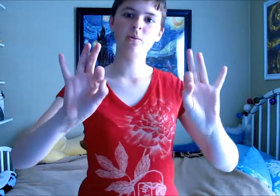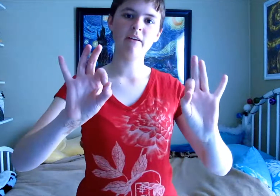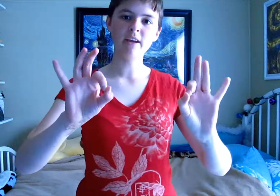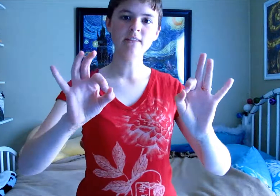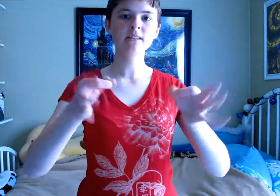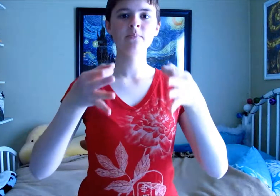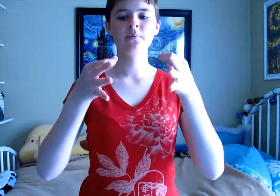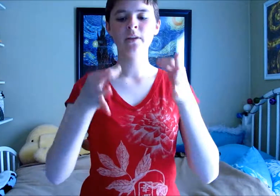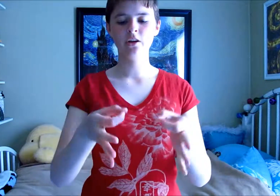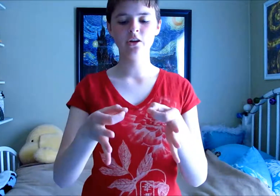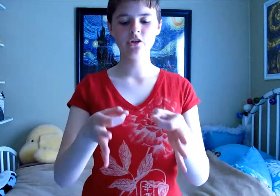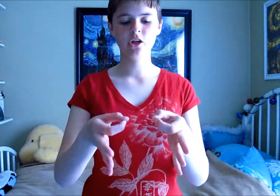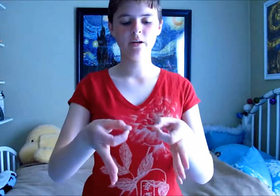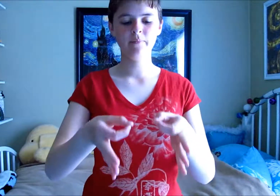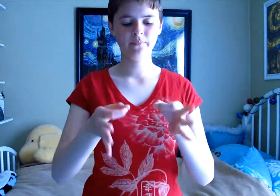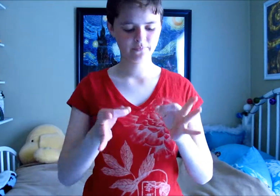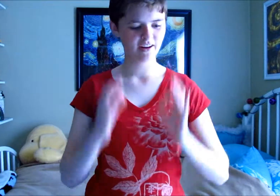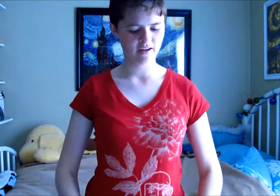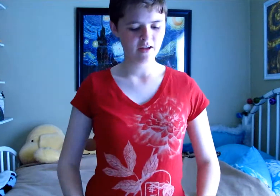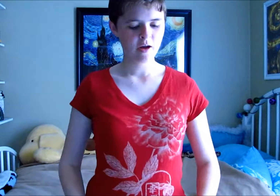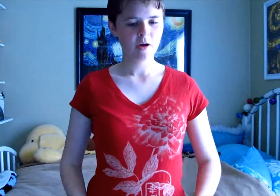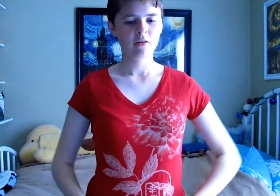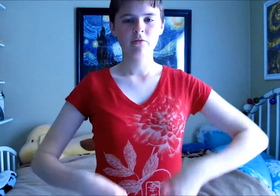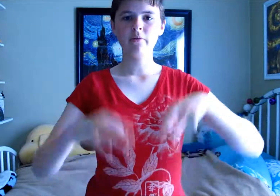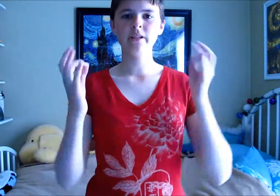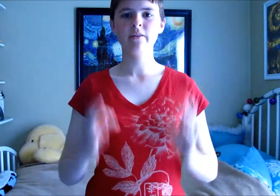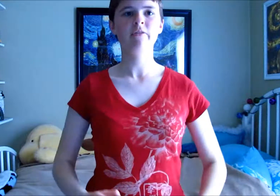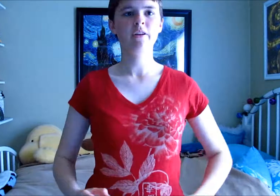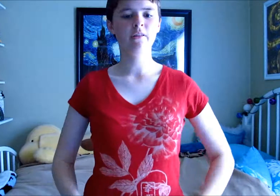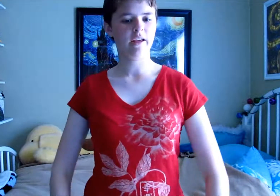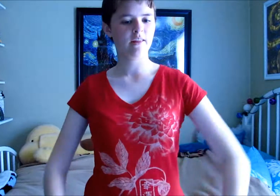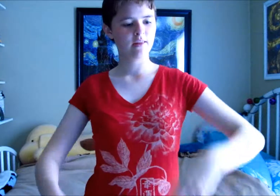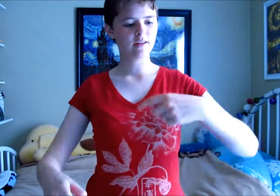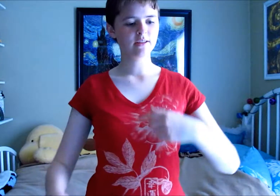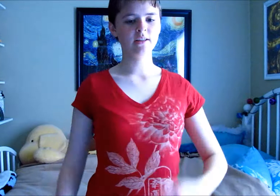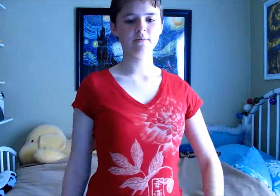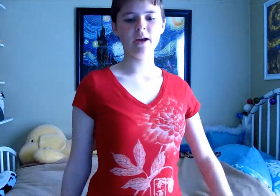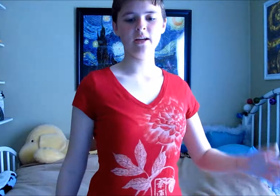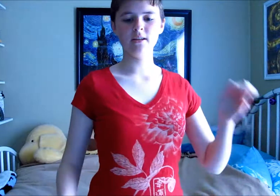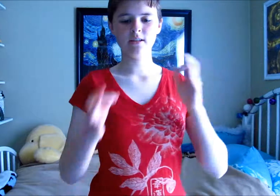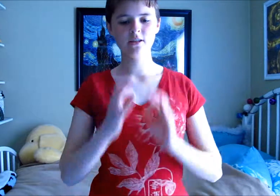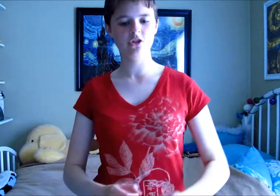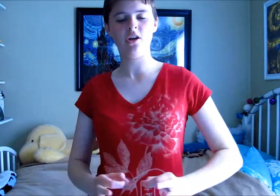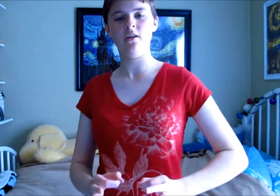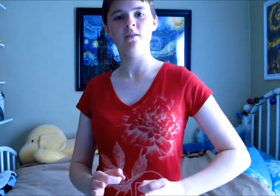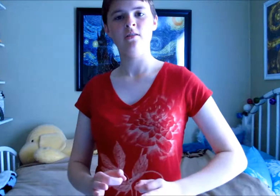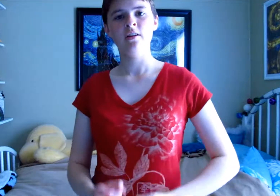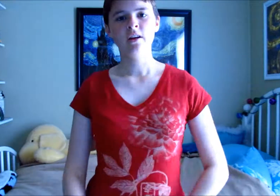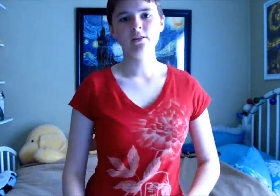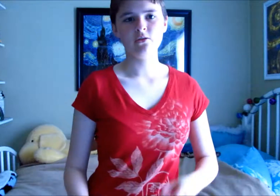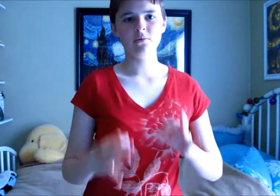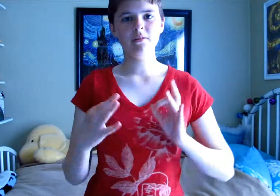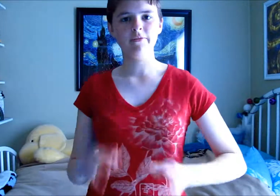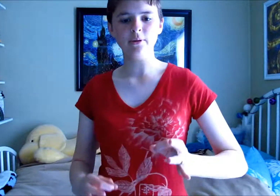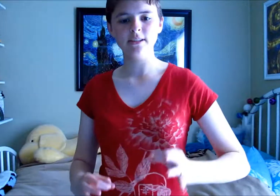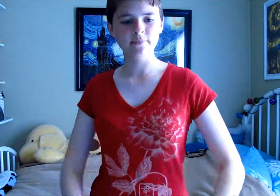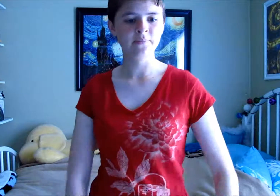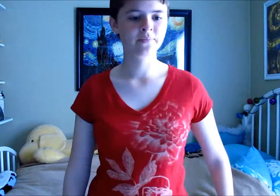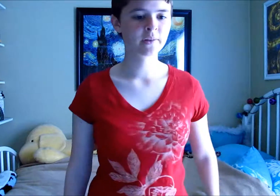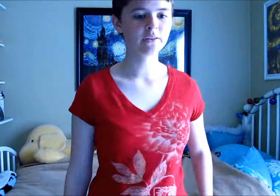F hands. You're going to turn them, throw it down in front of you like, this is my decision. And you do it with force. So